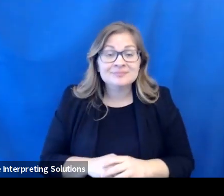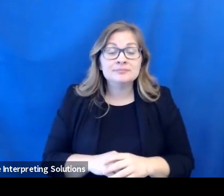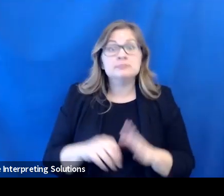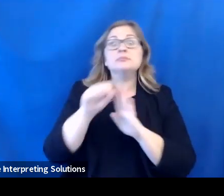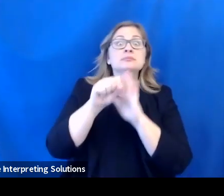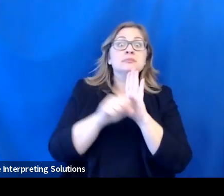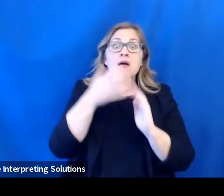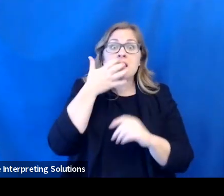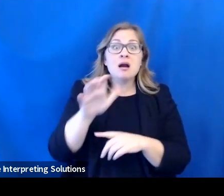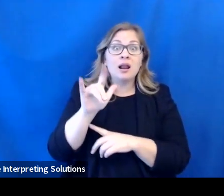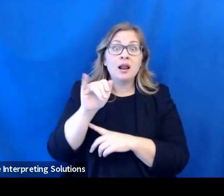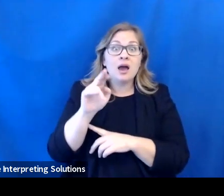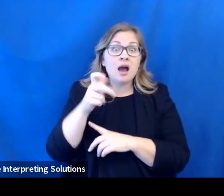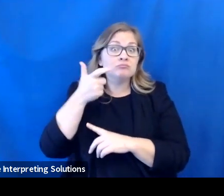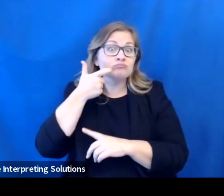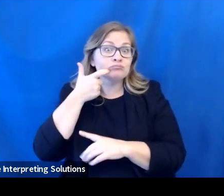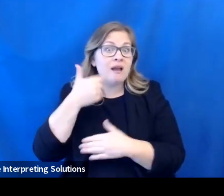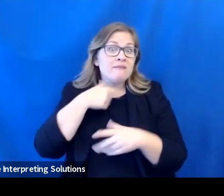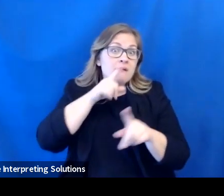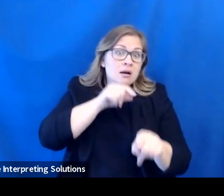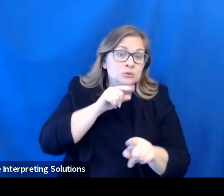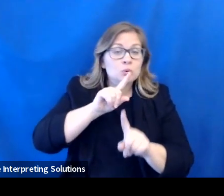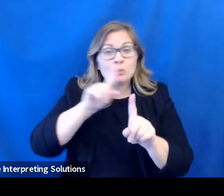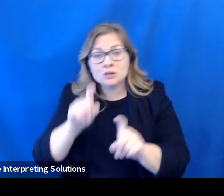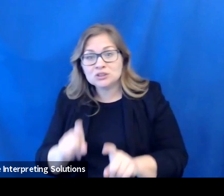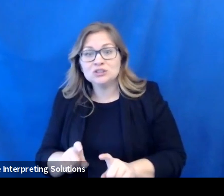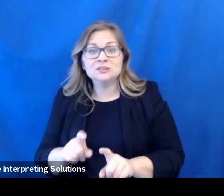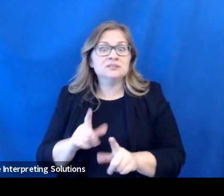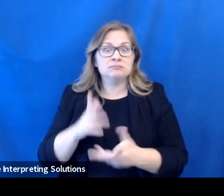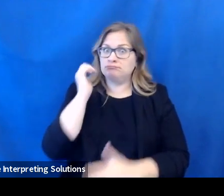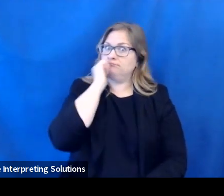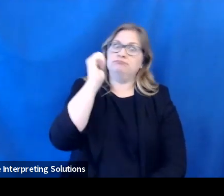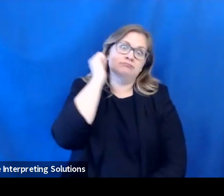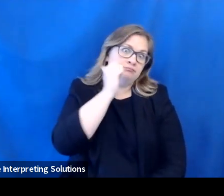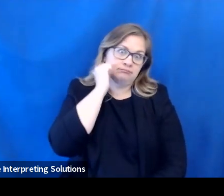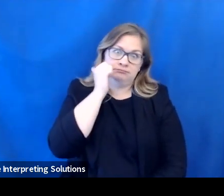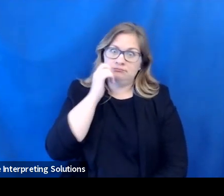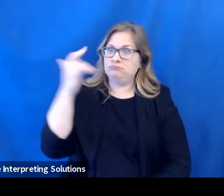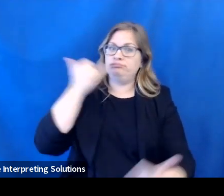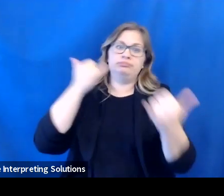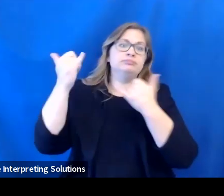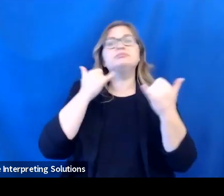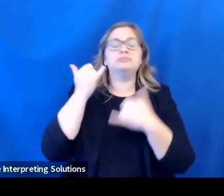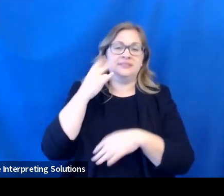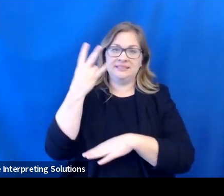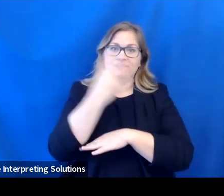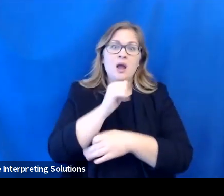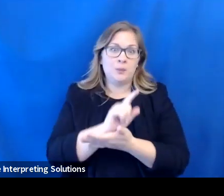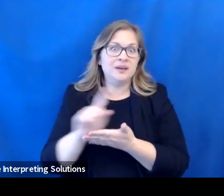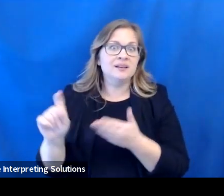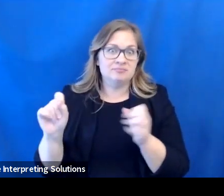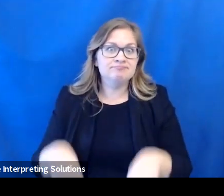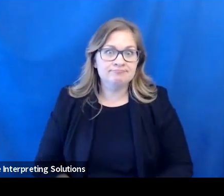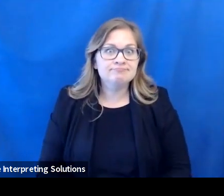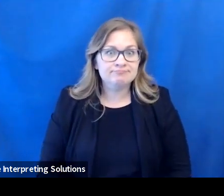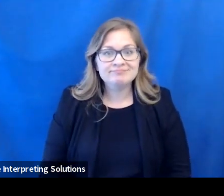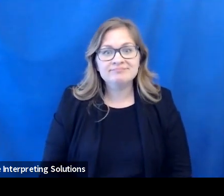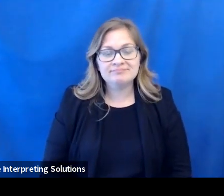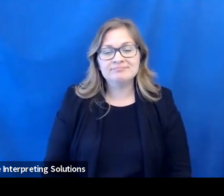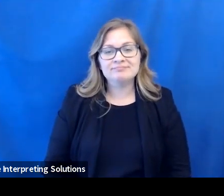questions and concerns from the public each and every day, 7 days a week. Our work with FEMA and our local